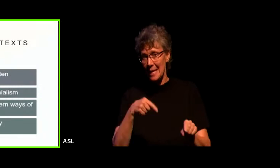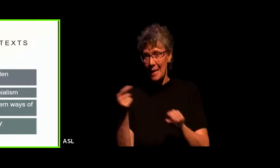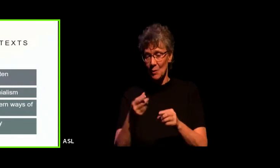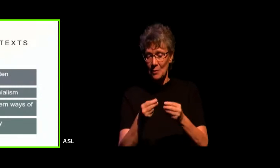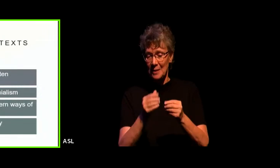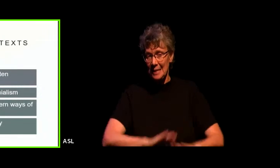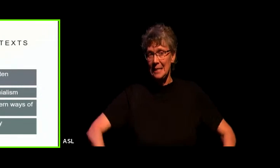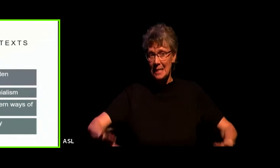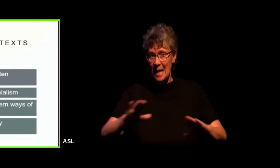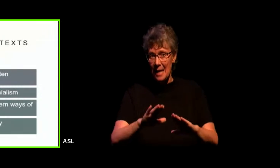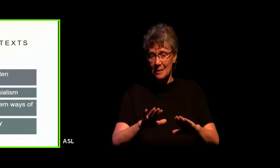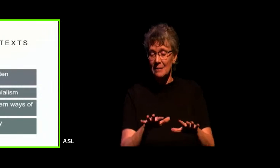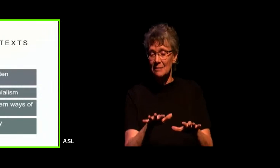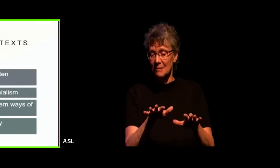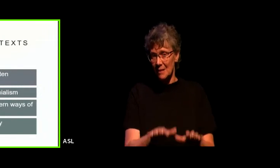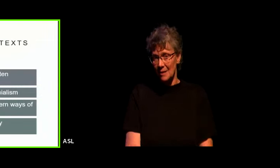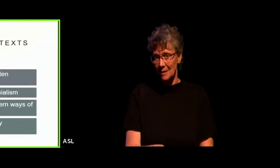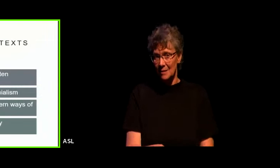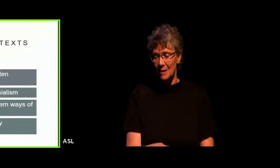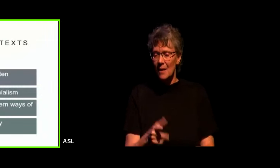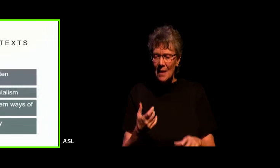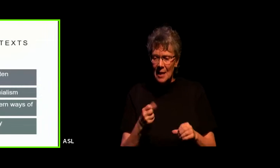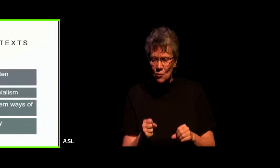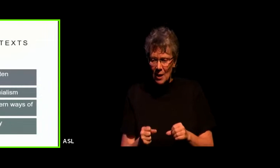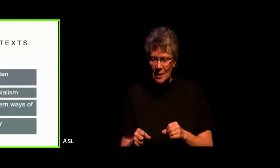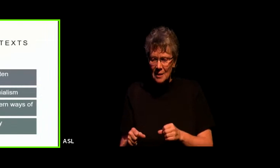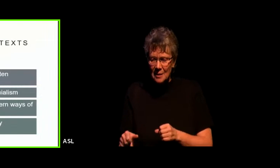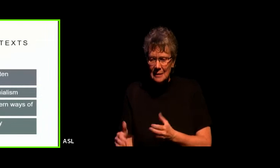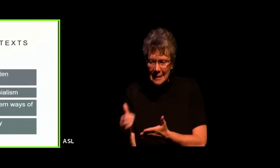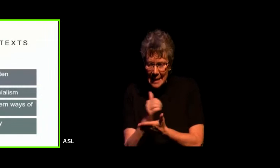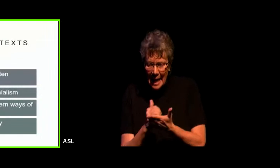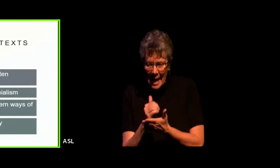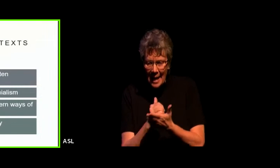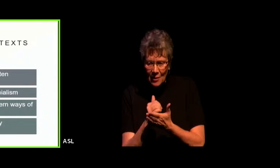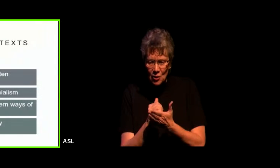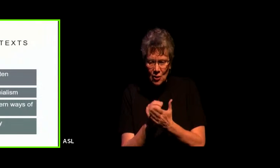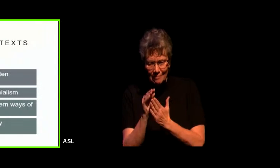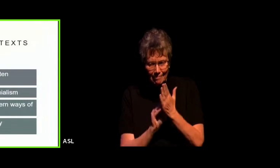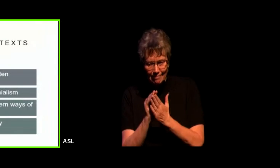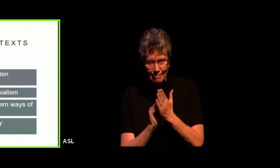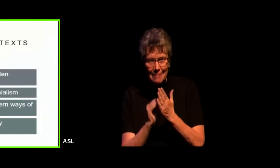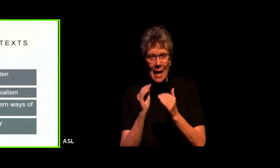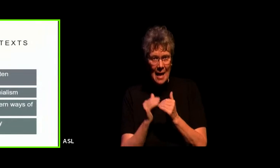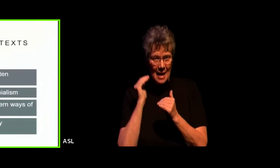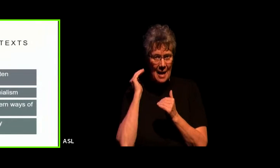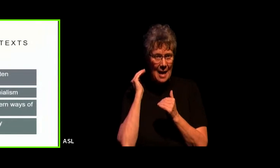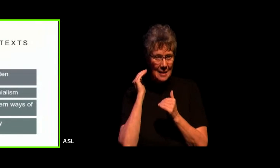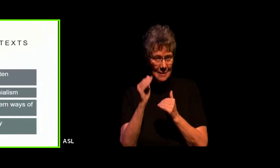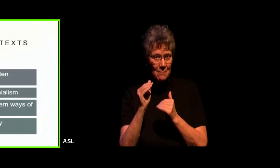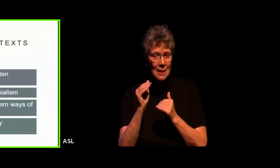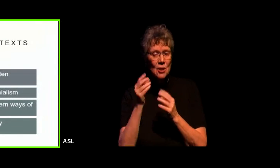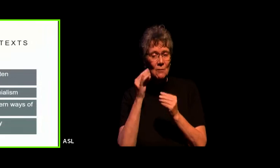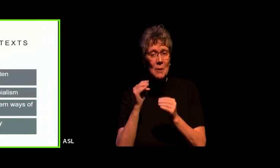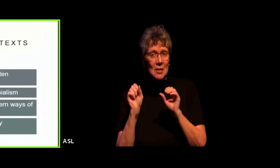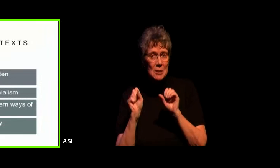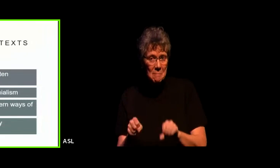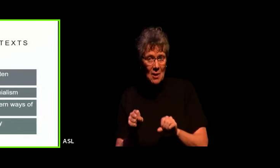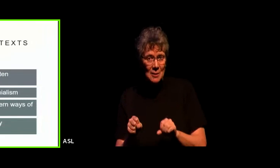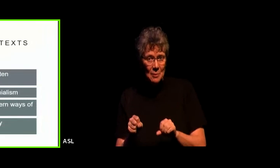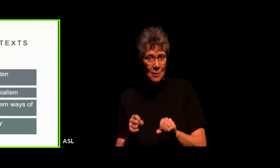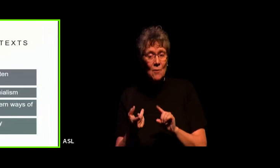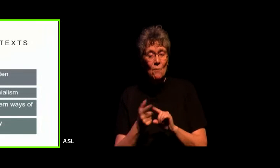try to capture and gather as much information about the Indigenous peoples of these lands because they thought we were disappearing. They thought we were